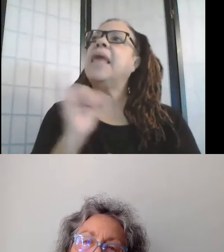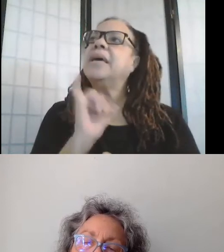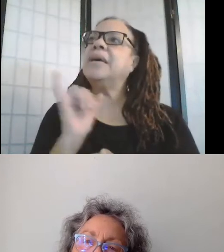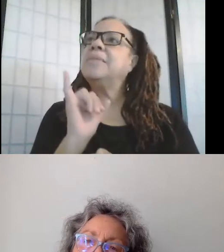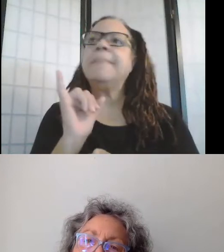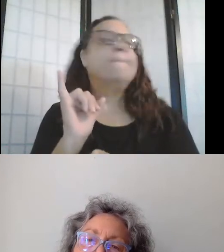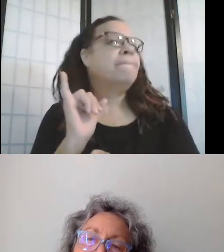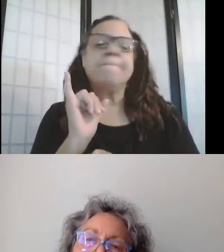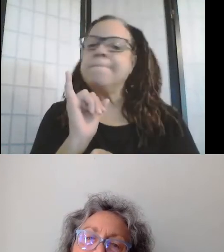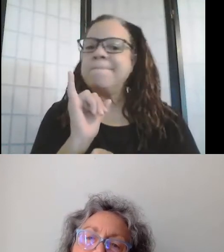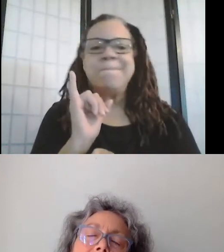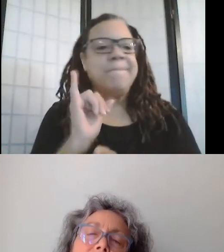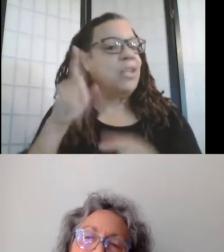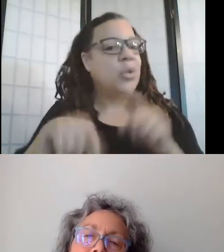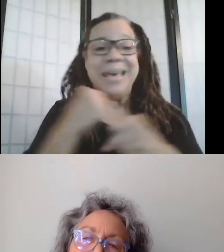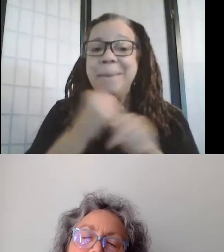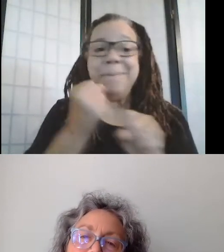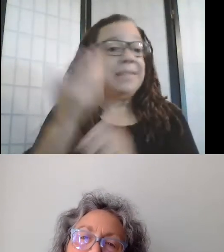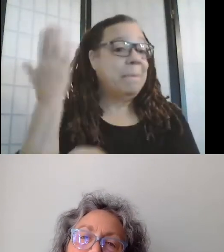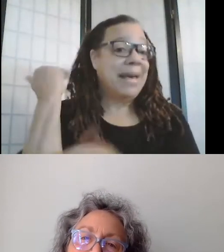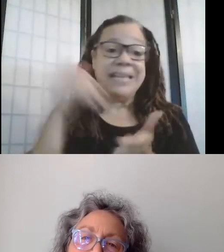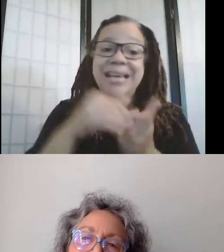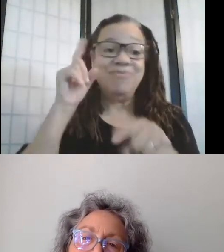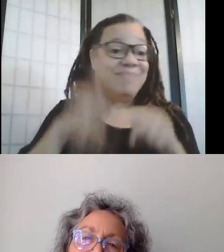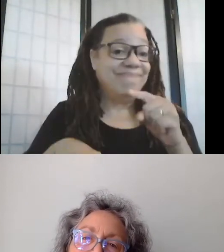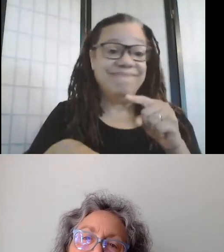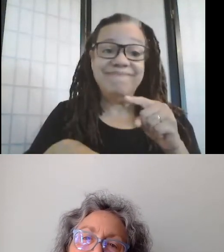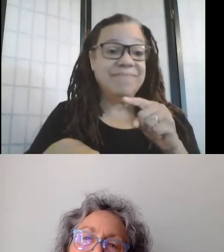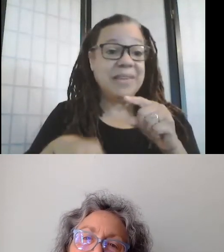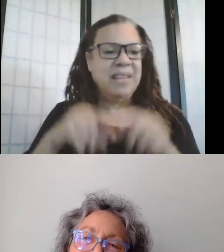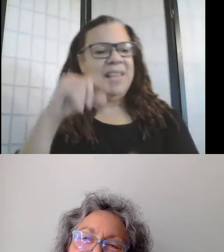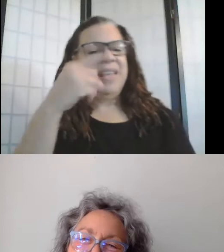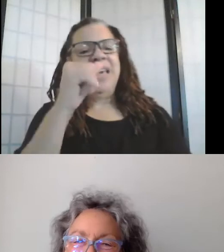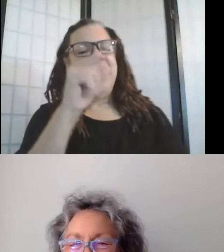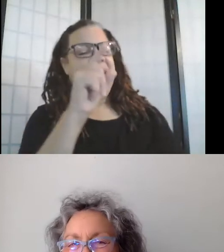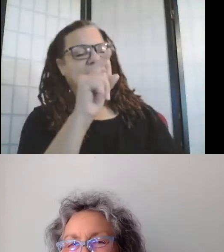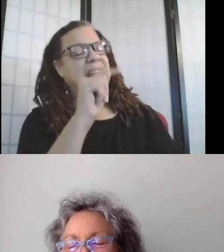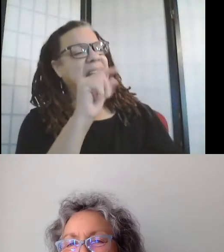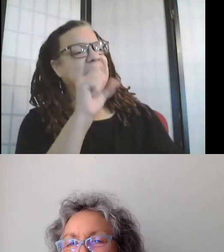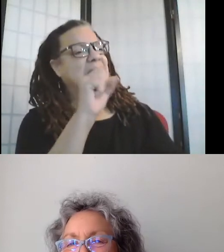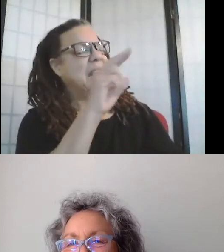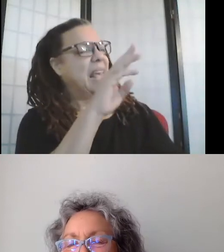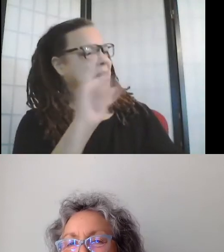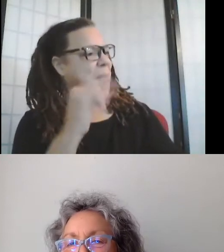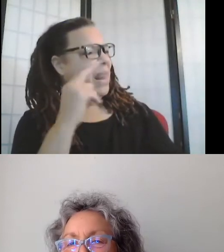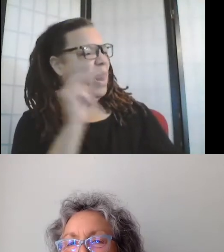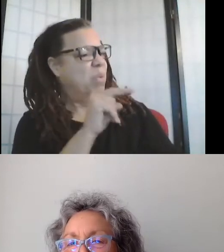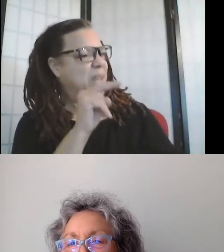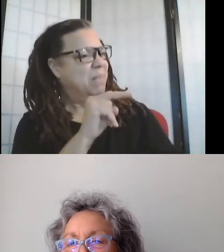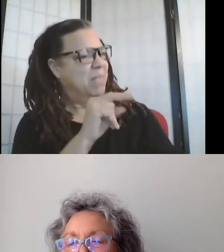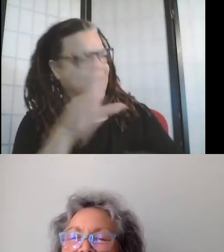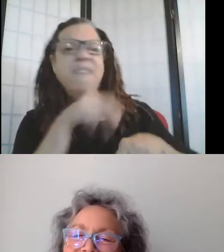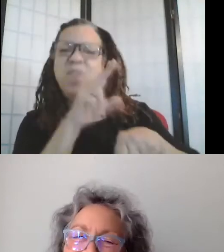can't remake the past. And Gatsby looks astonished at that idea. And he just says, of course you